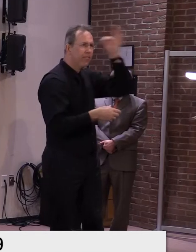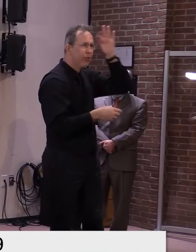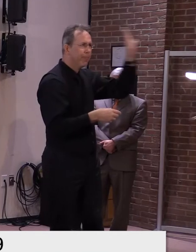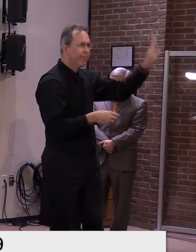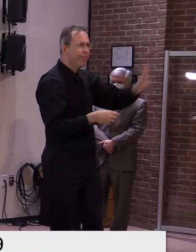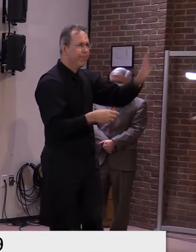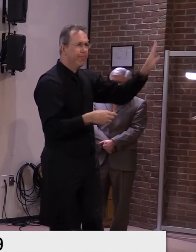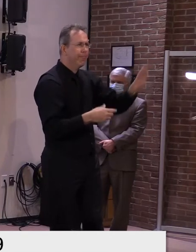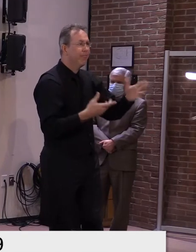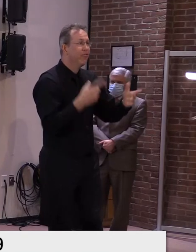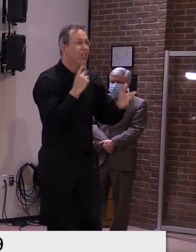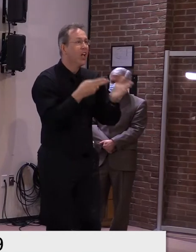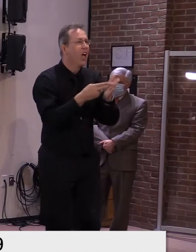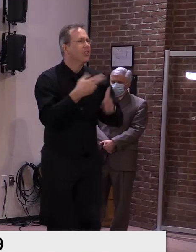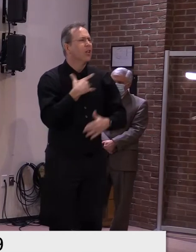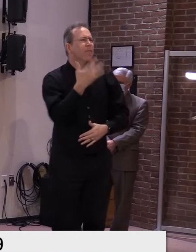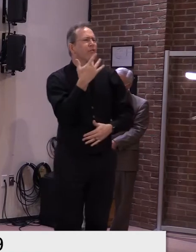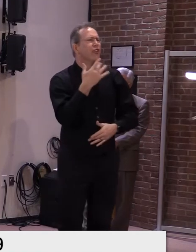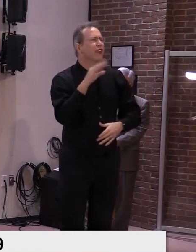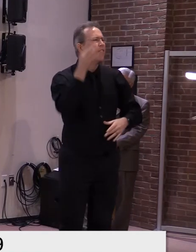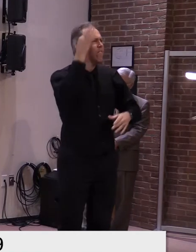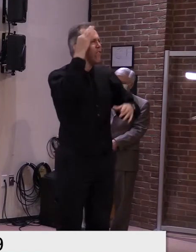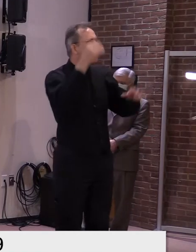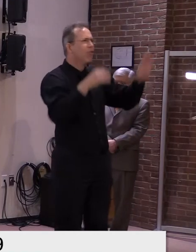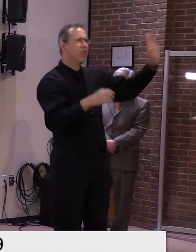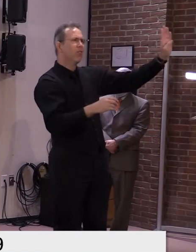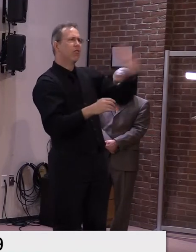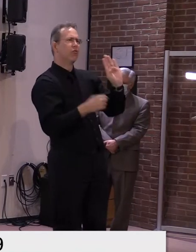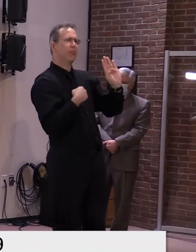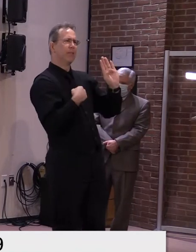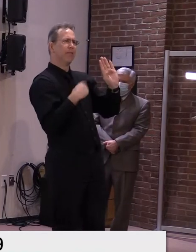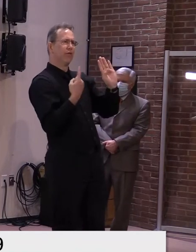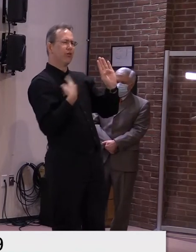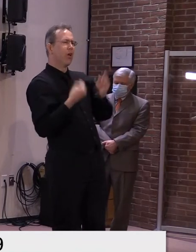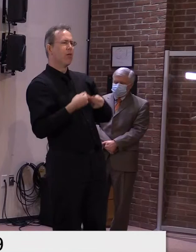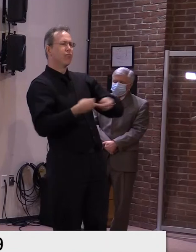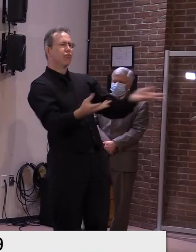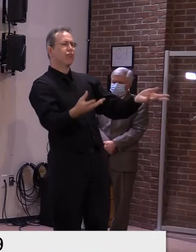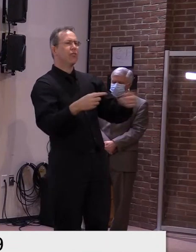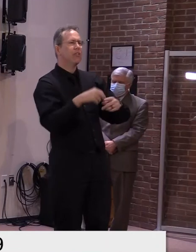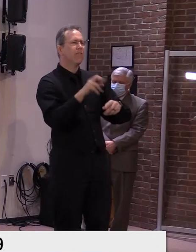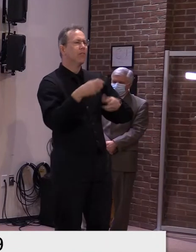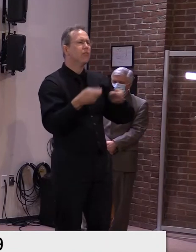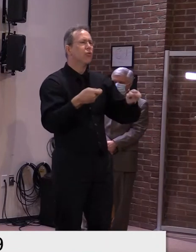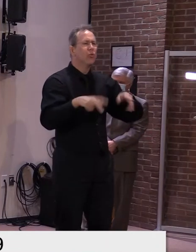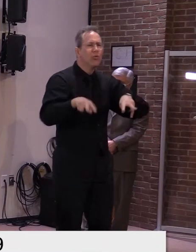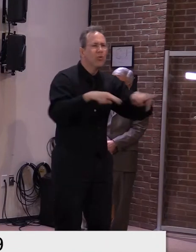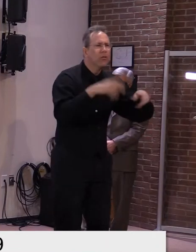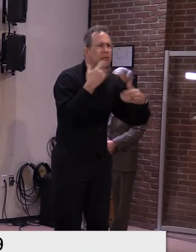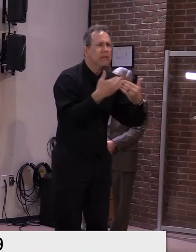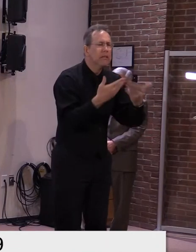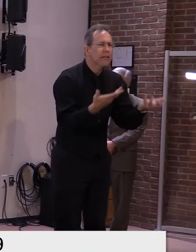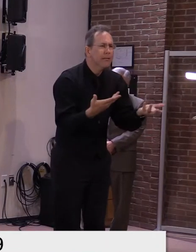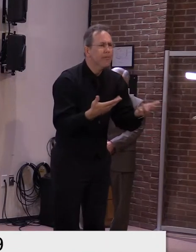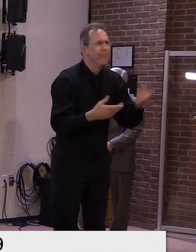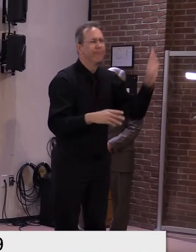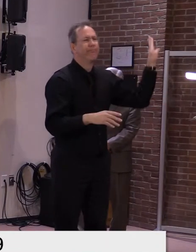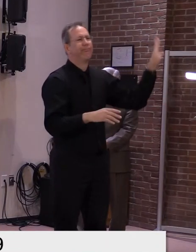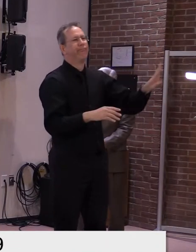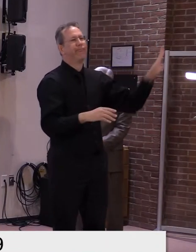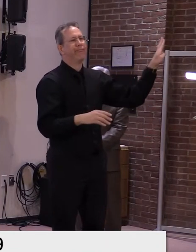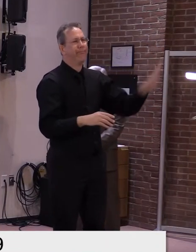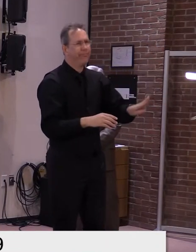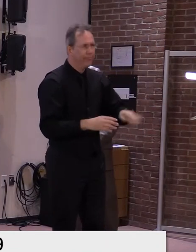distribute to the pharmacies. I do believe that they integrate with us so that we